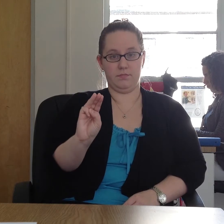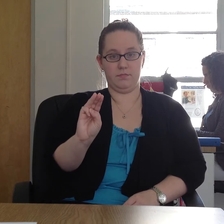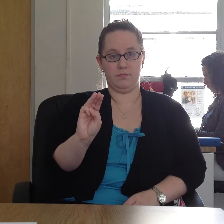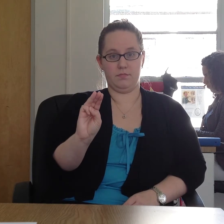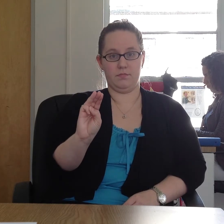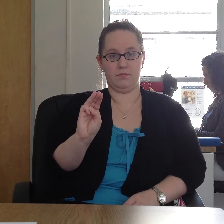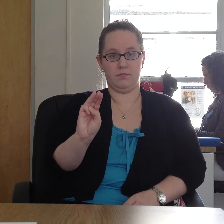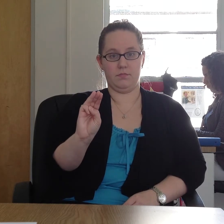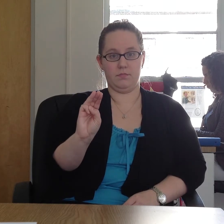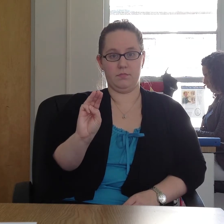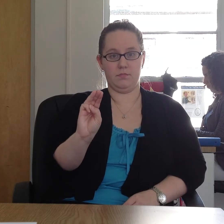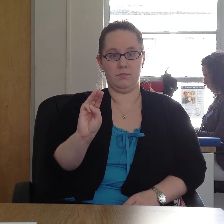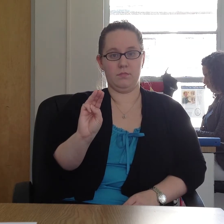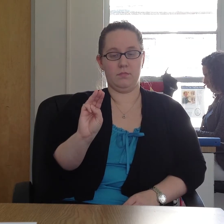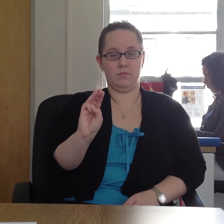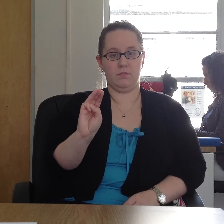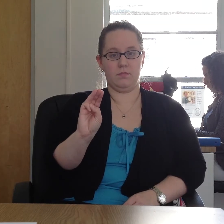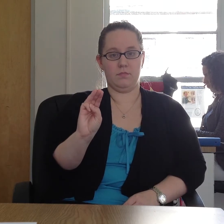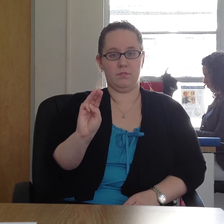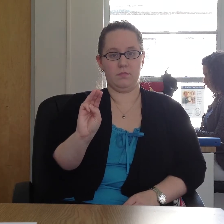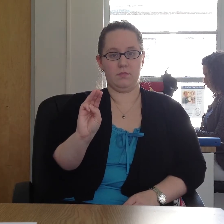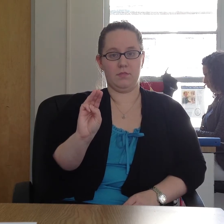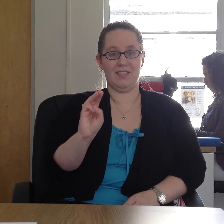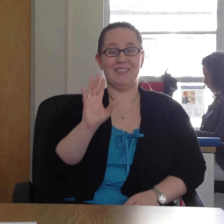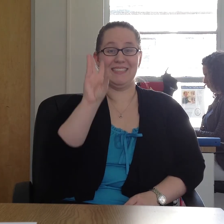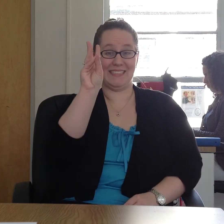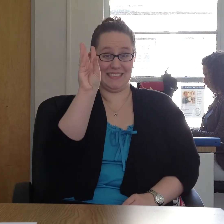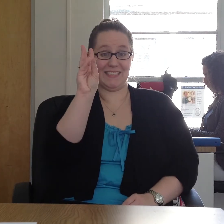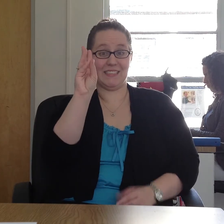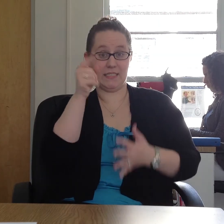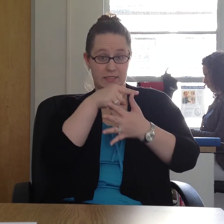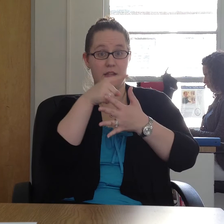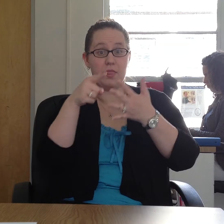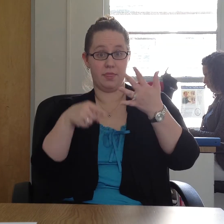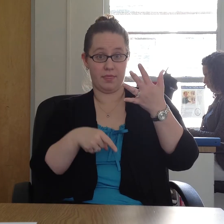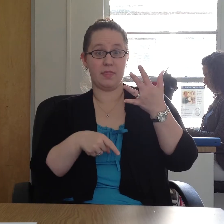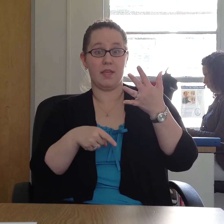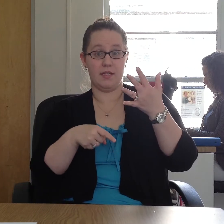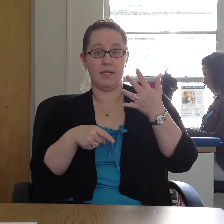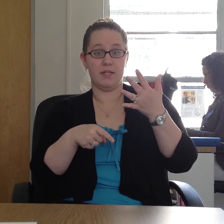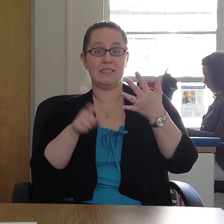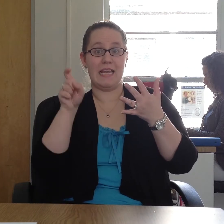Provides an easy way to memorize the 6 conditions necessary for the growth of bacteria.